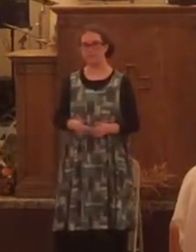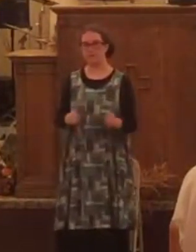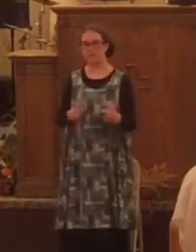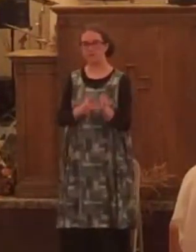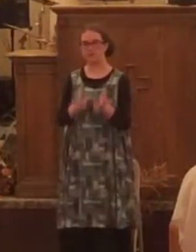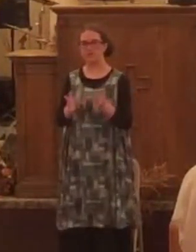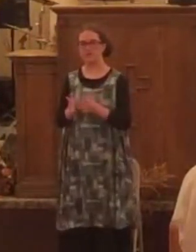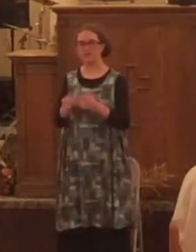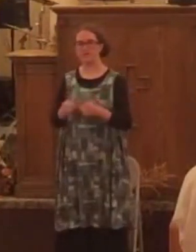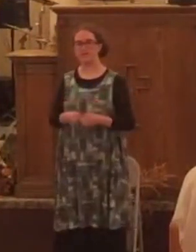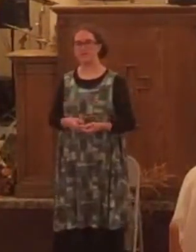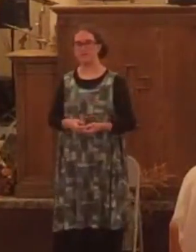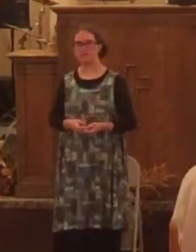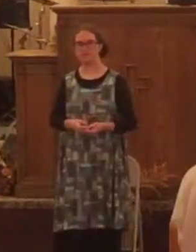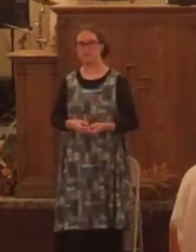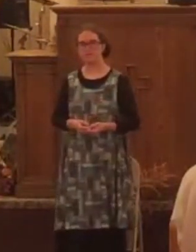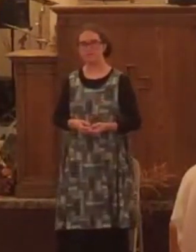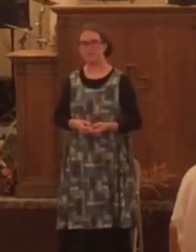Jesus